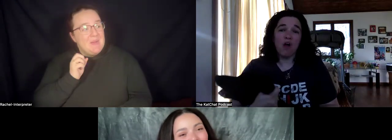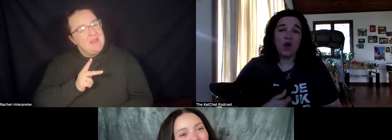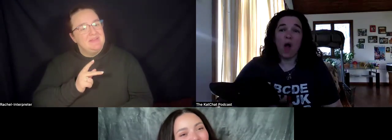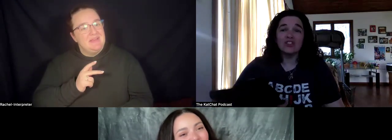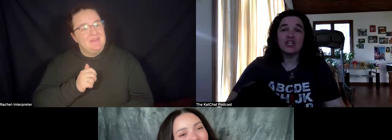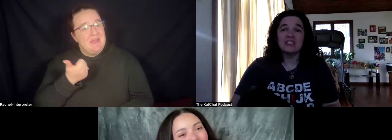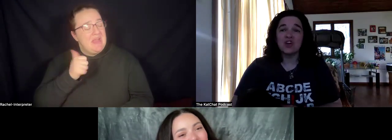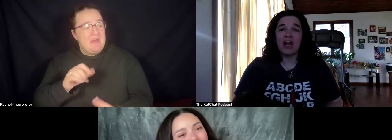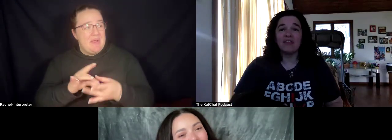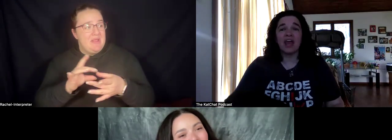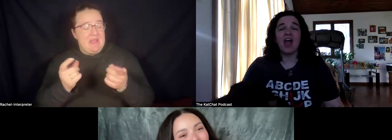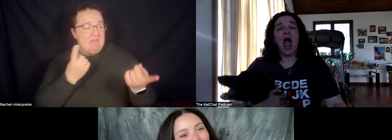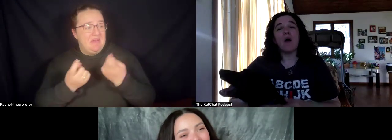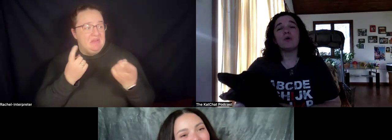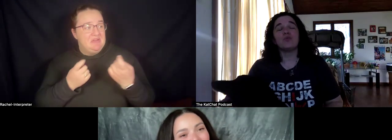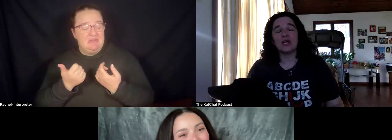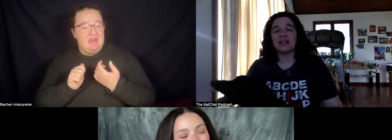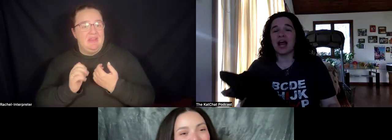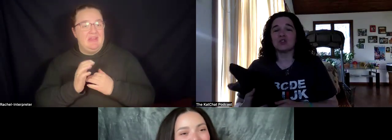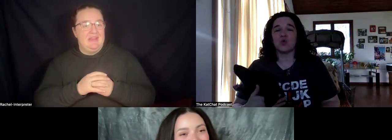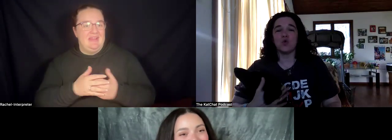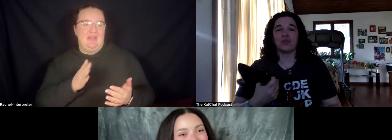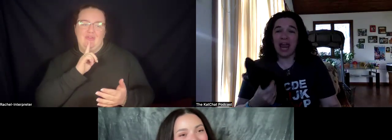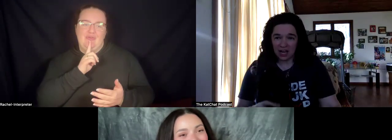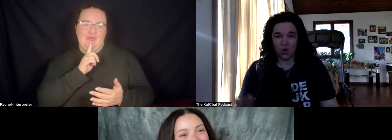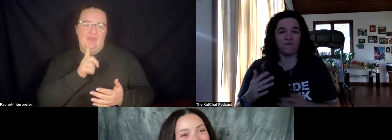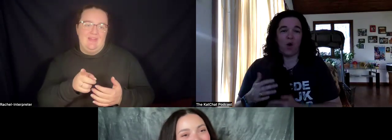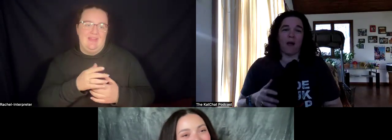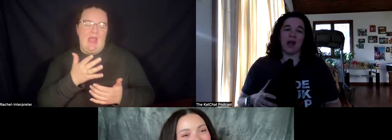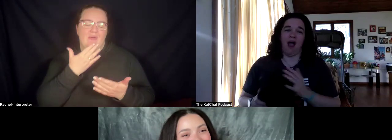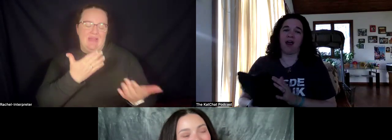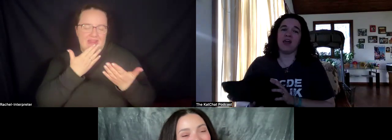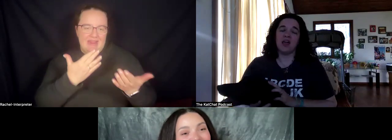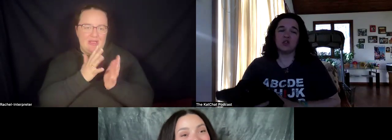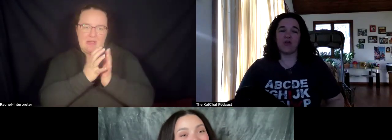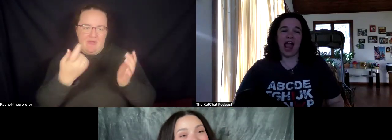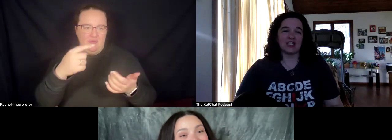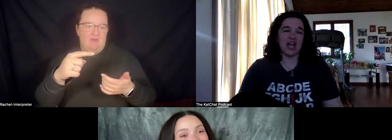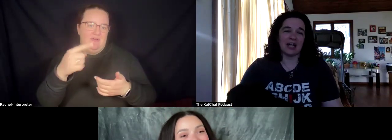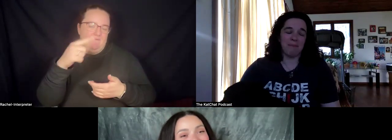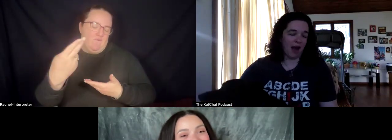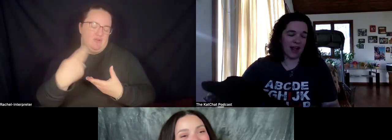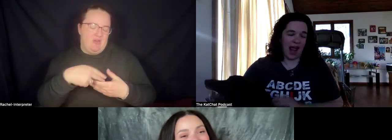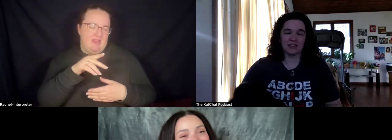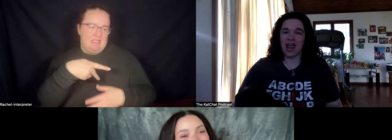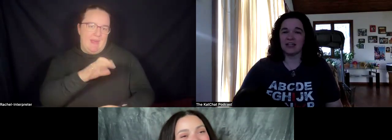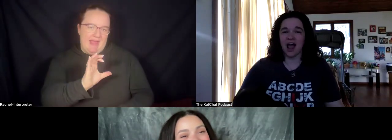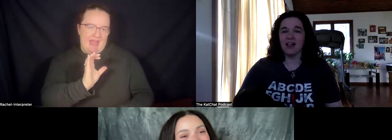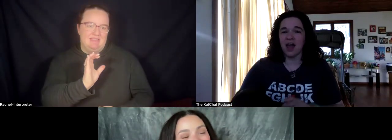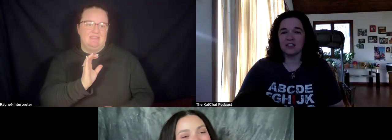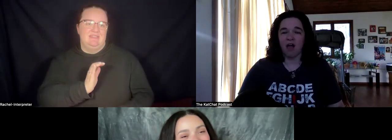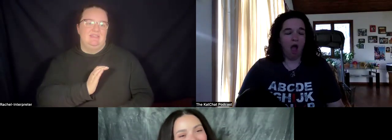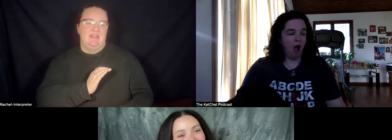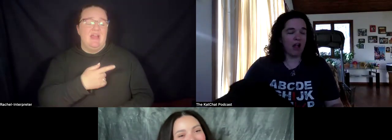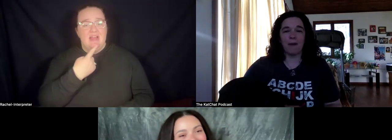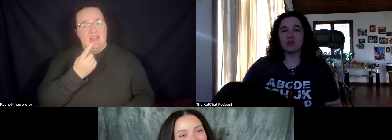there's no other questions or anything. I would really like to thank you for coming on to the Cat Chat podcast and